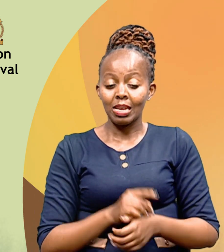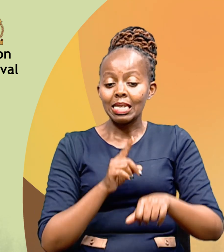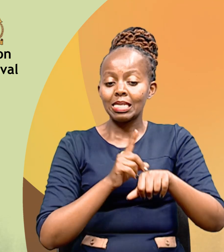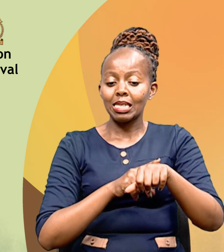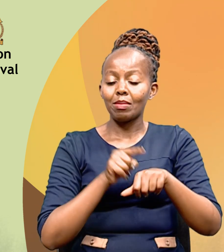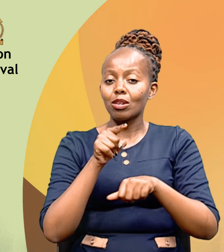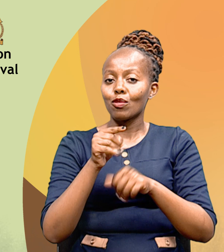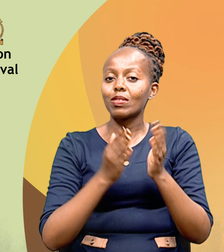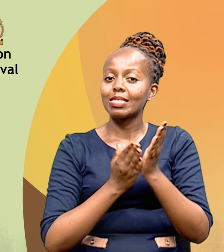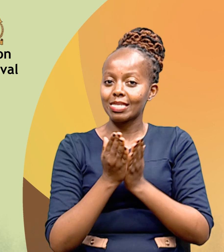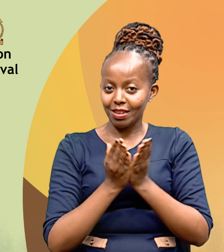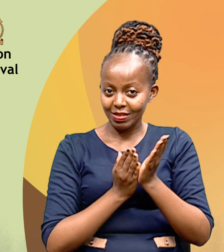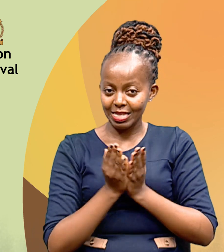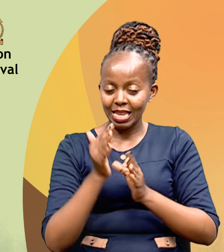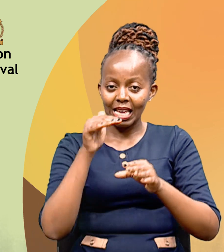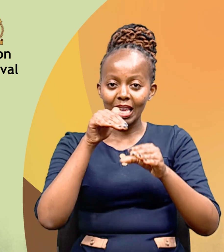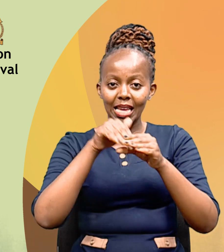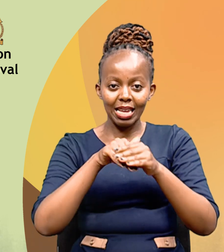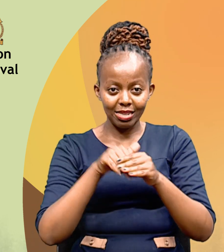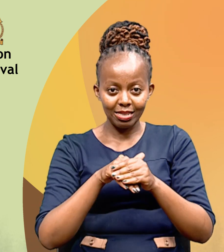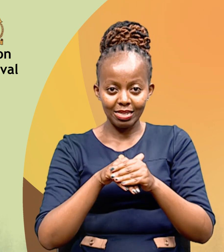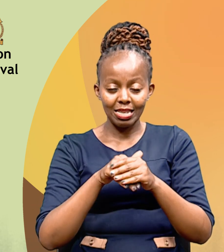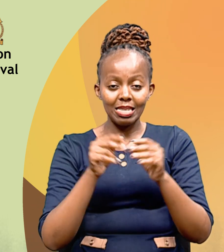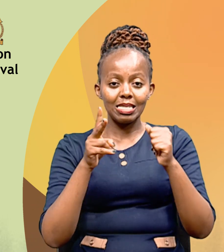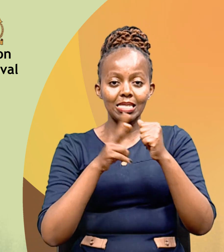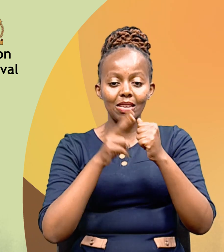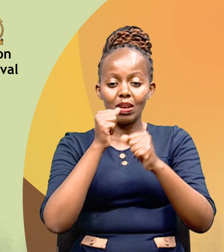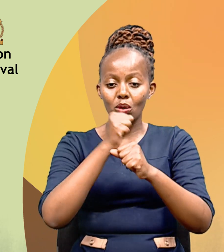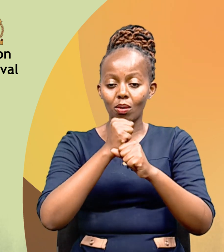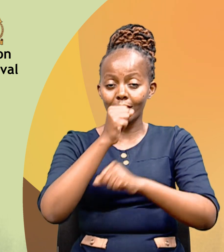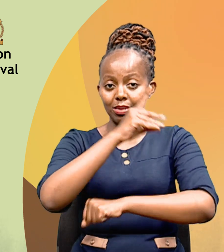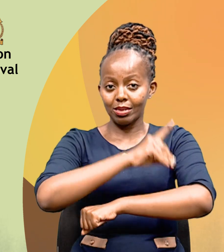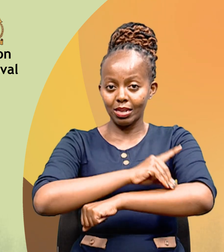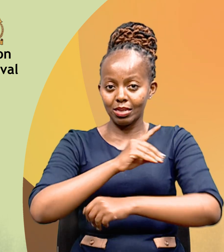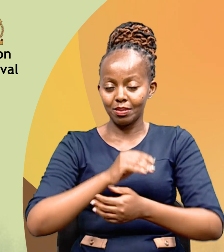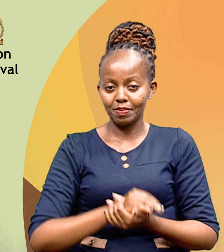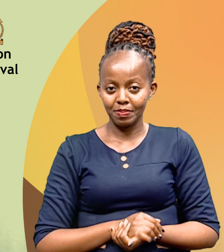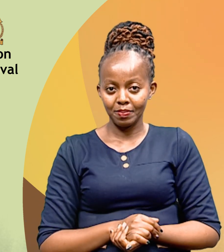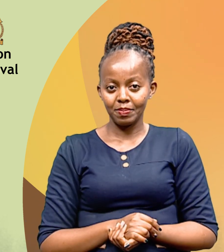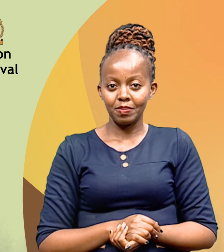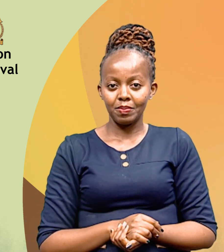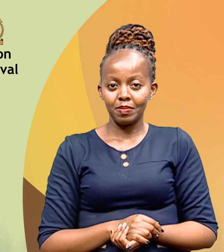Timeline of service is within 7 working days.